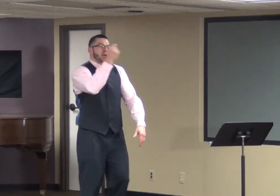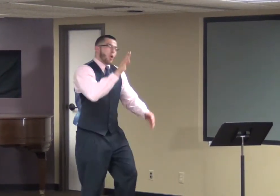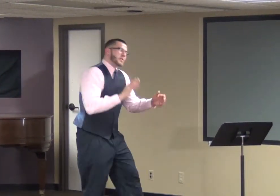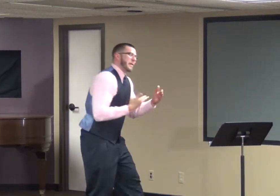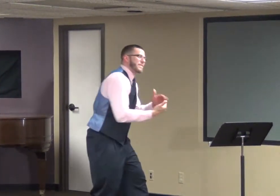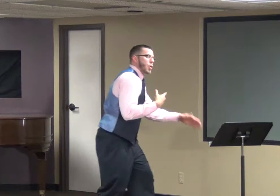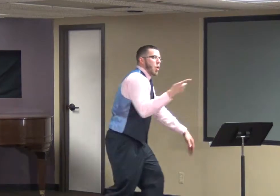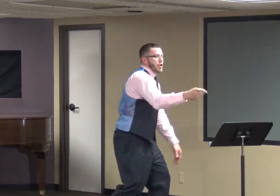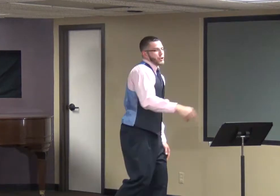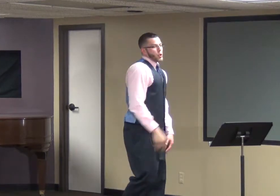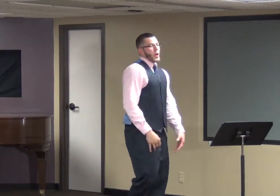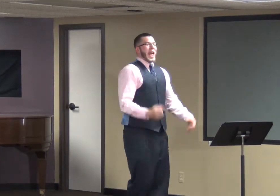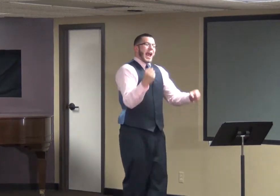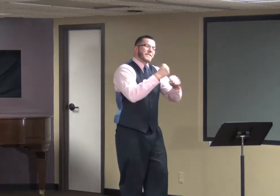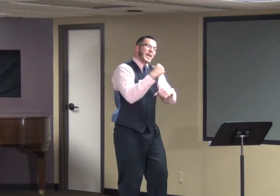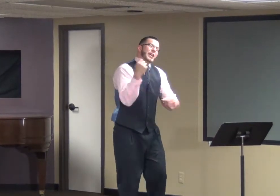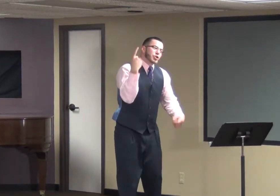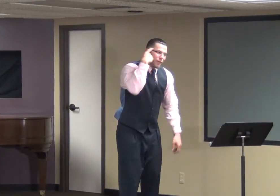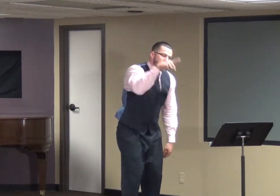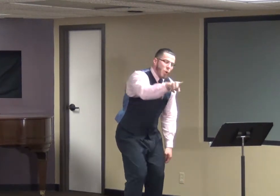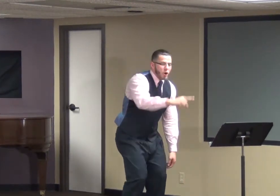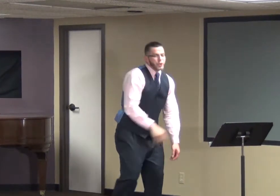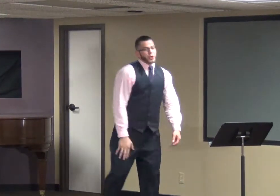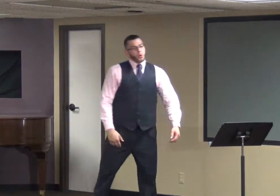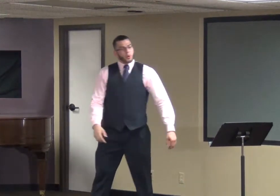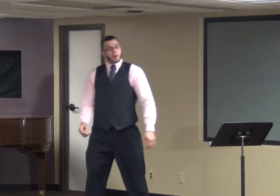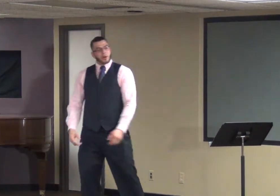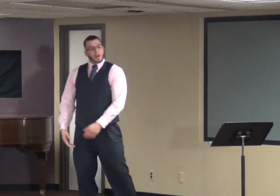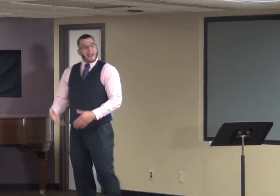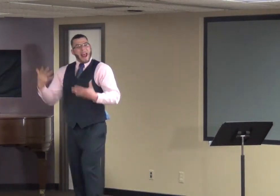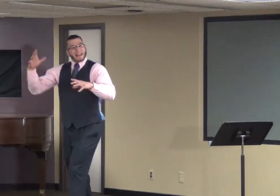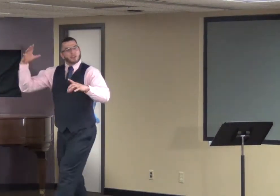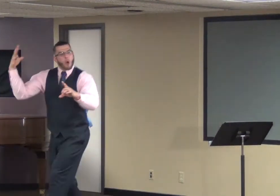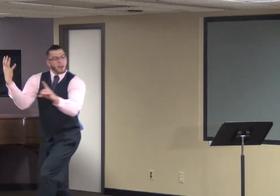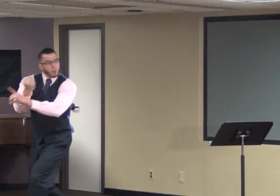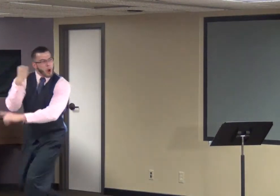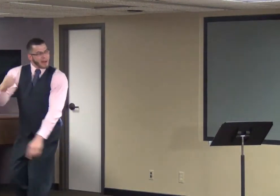goes before you and fights for you. And he's already won it.